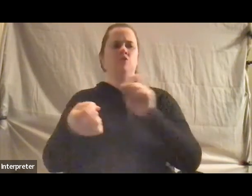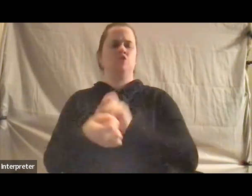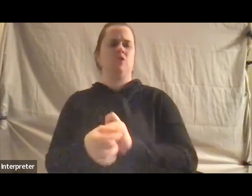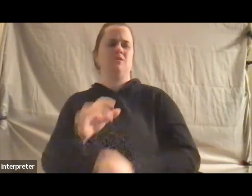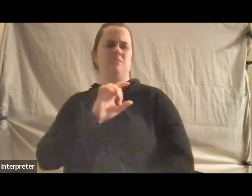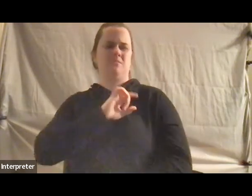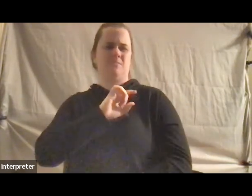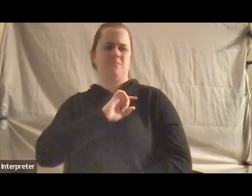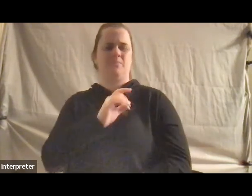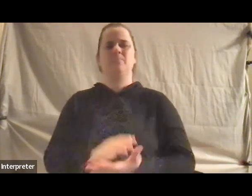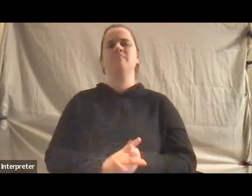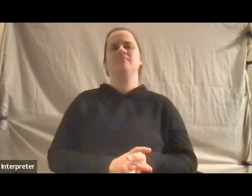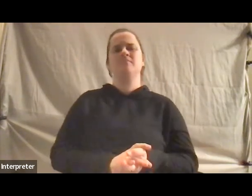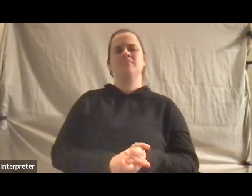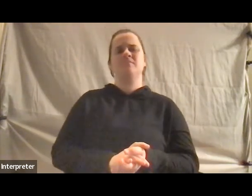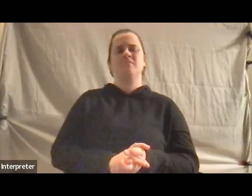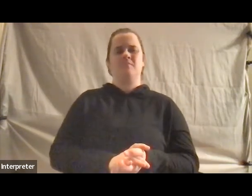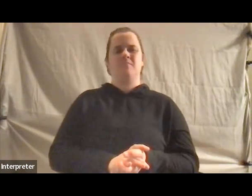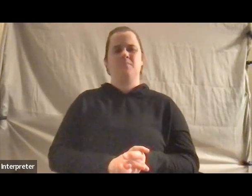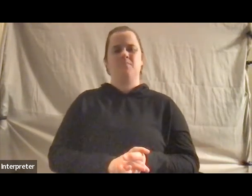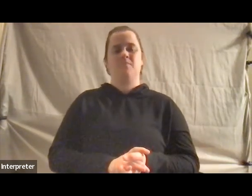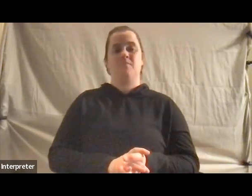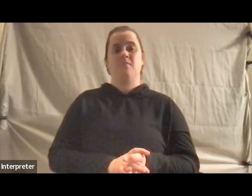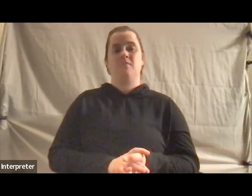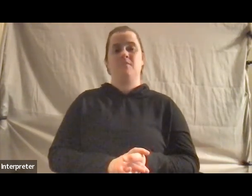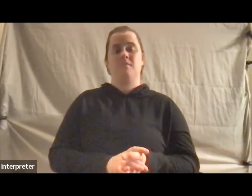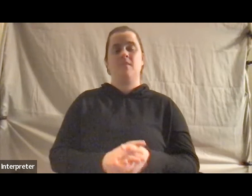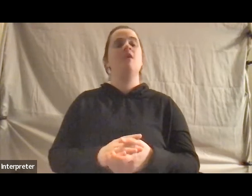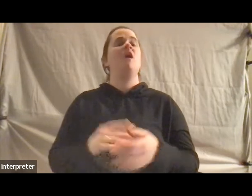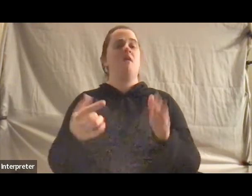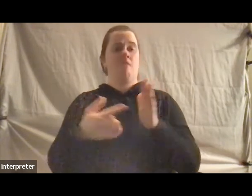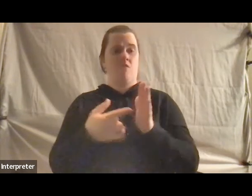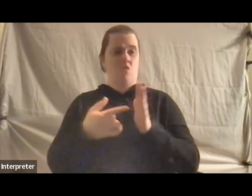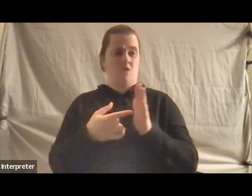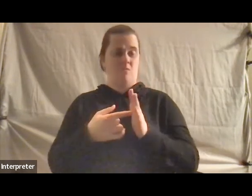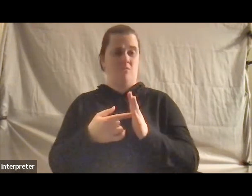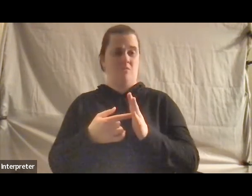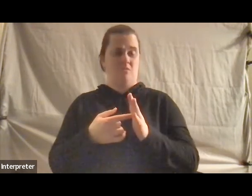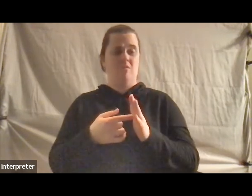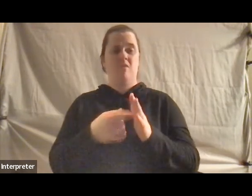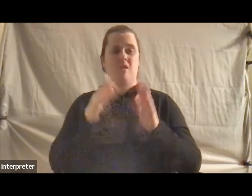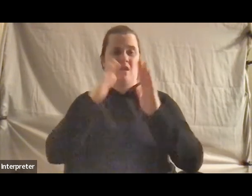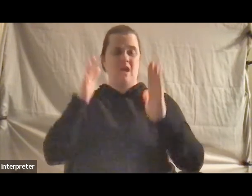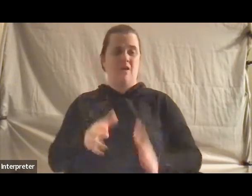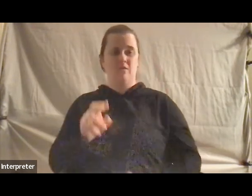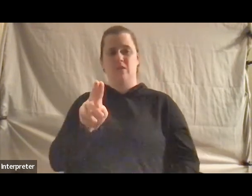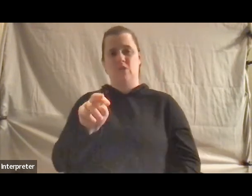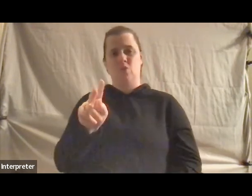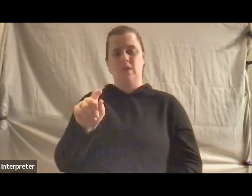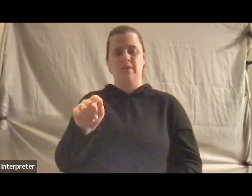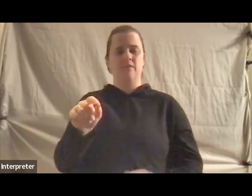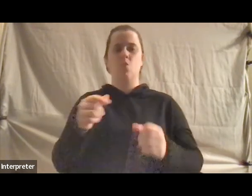to affordable housing units we expect to bring online in the months ahead, and those we've prevented from being